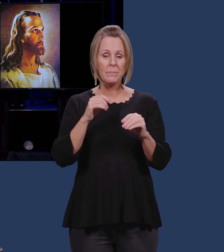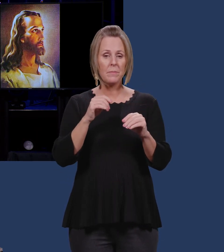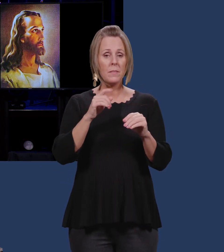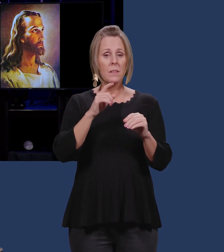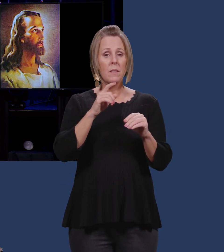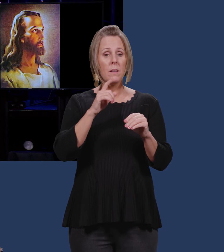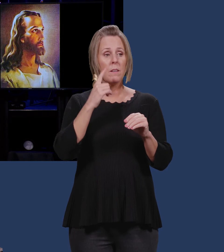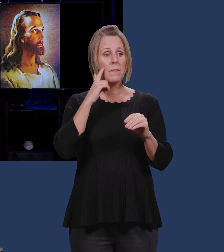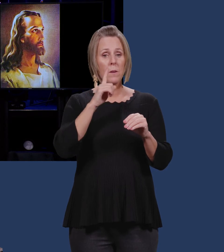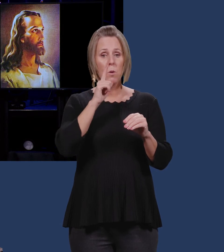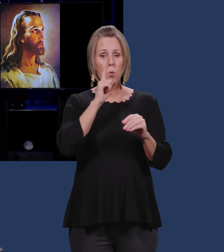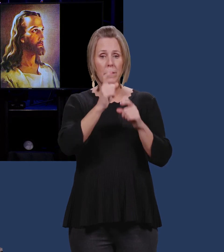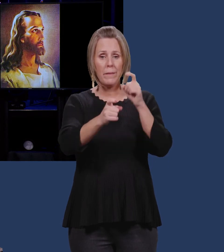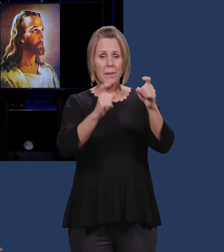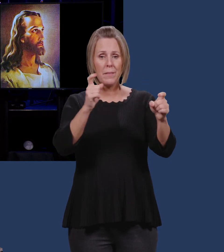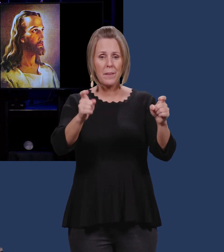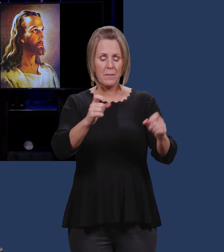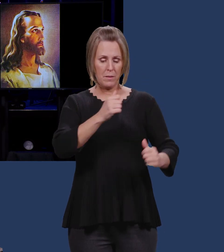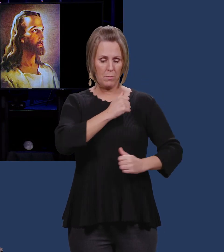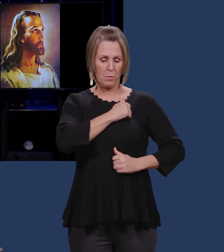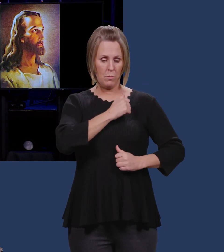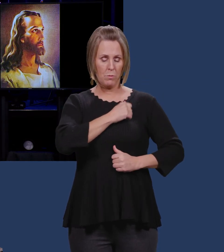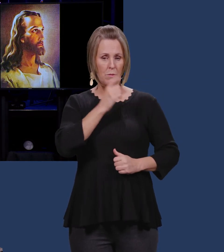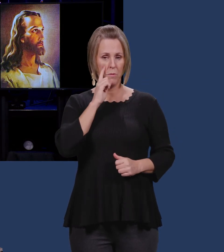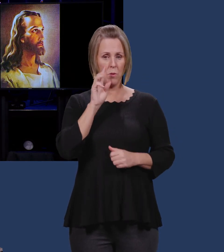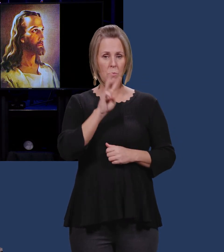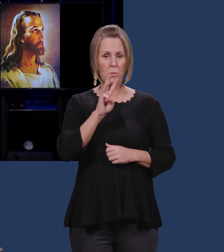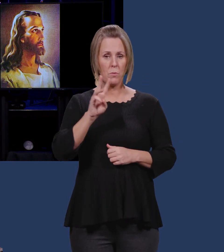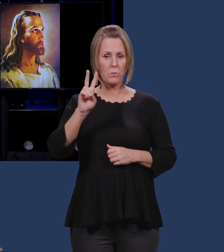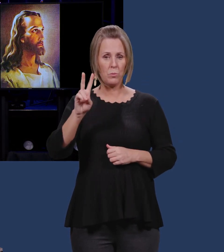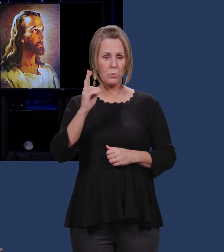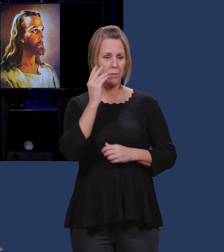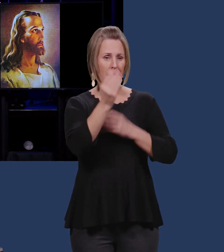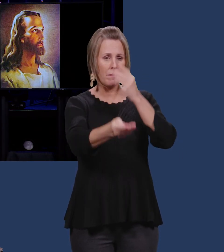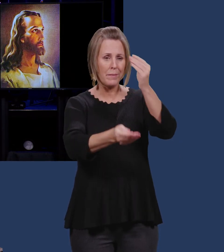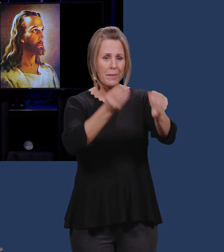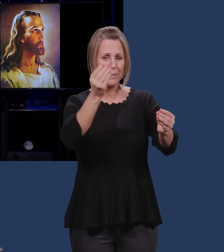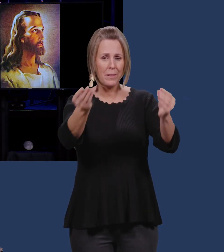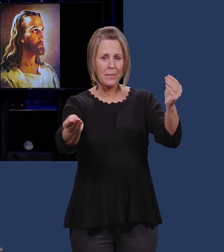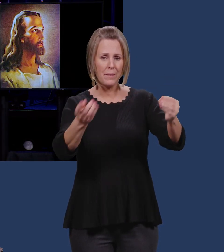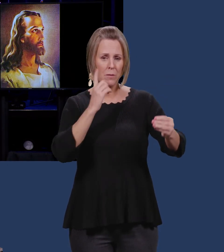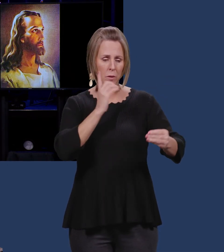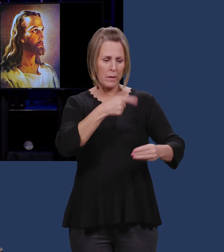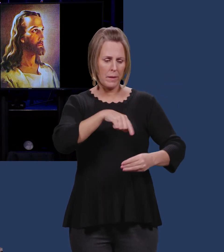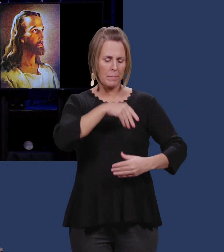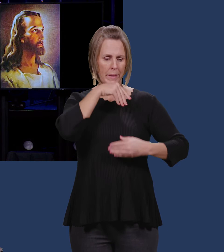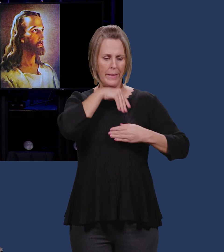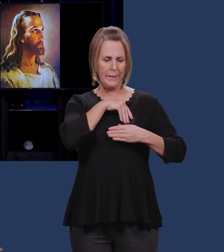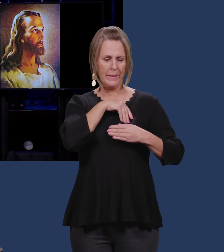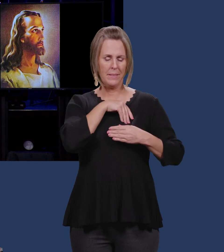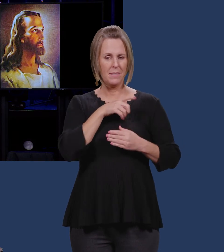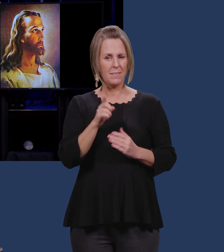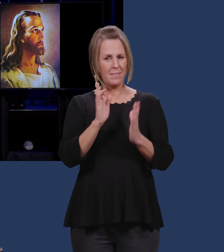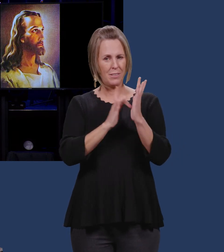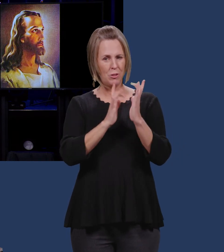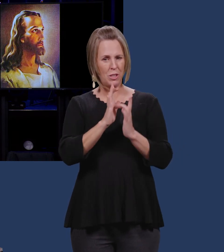soldiers when they went off to World War II so they'd have a picture of Jesus with them. This Jesus appeared on calendars and